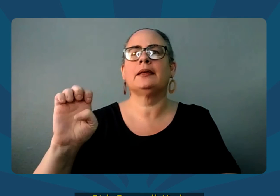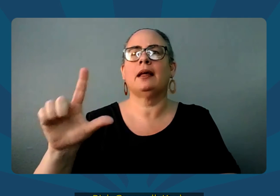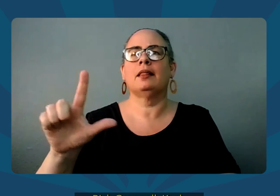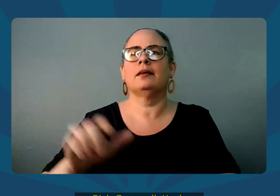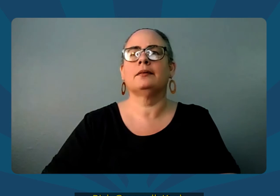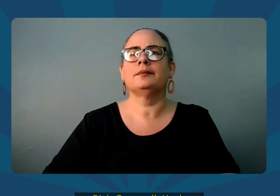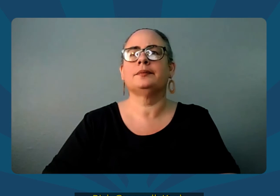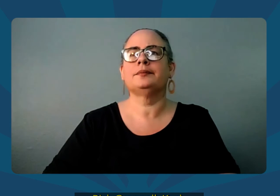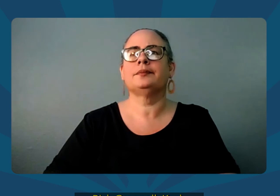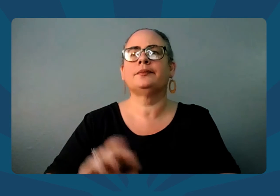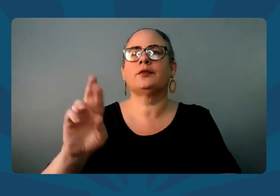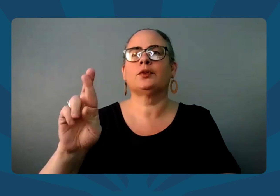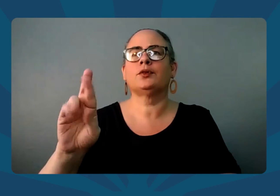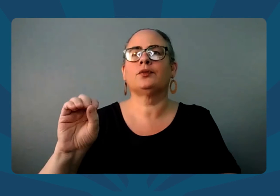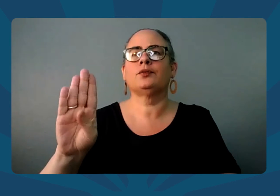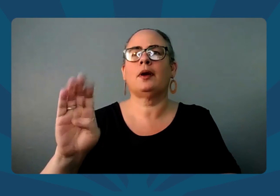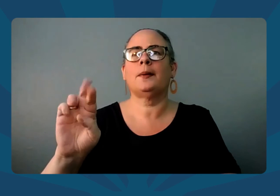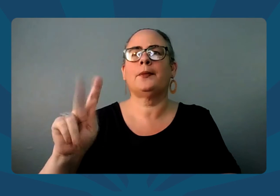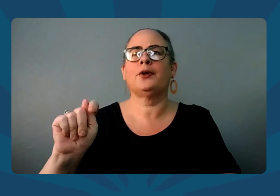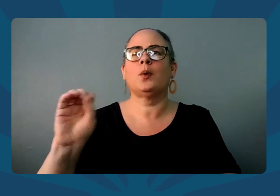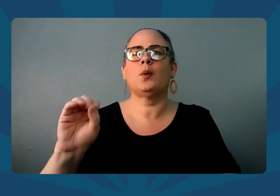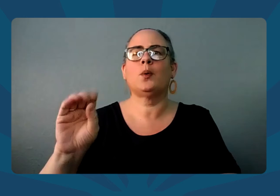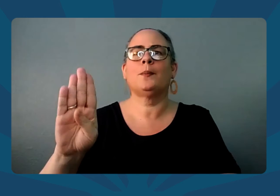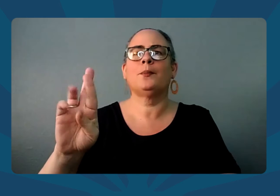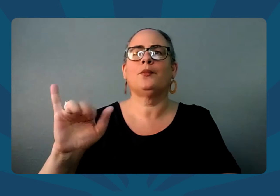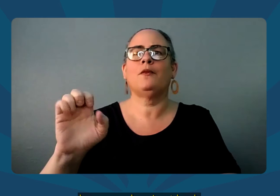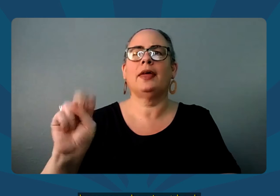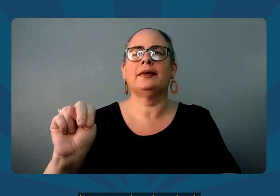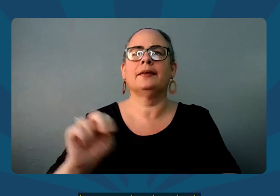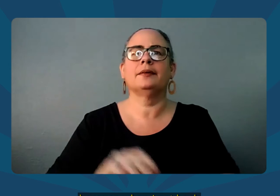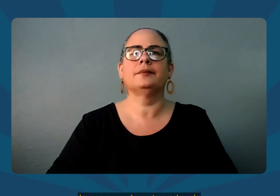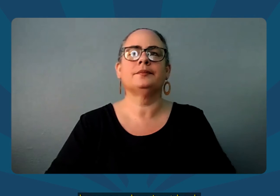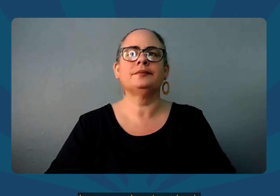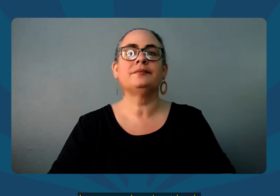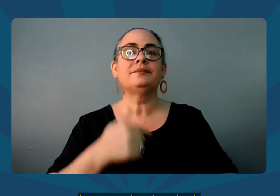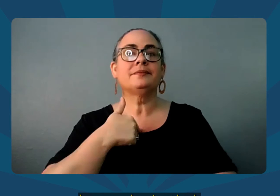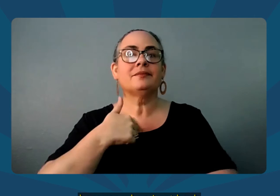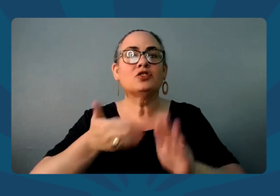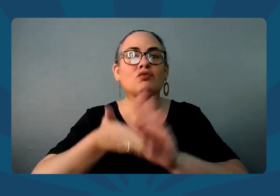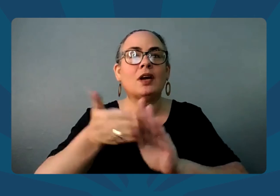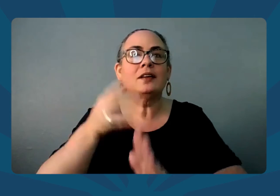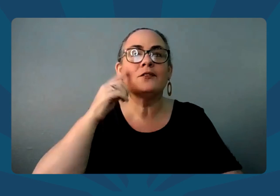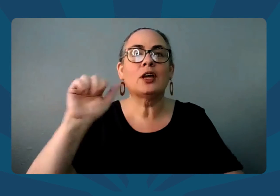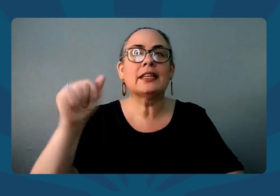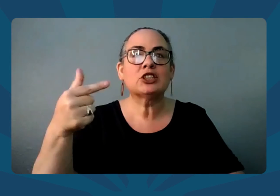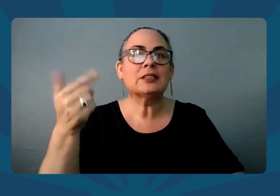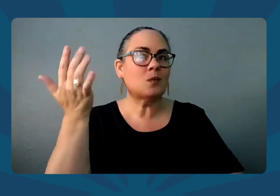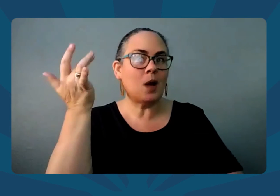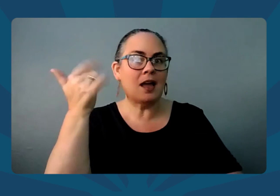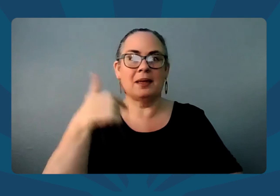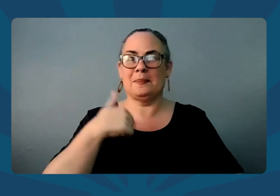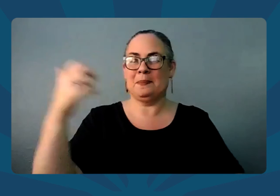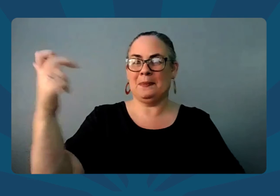Robert O'Brien. I'm running for Attorney General because when I got back from my deployment, I no